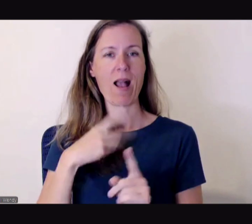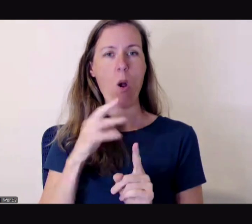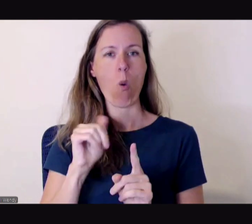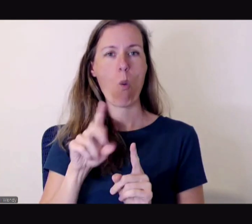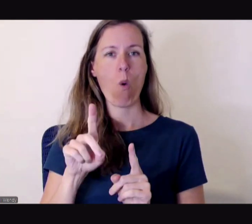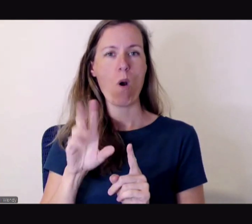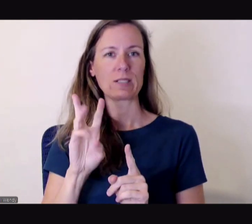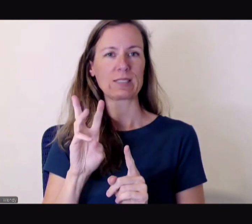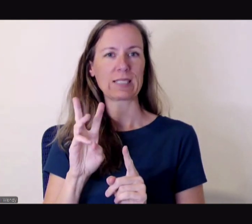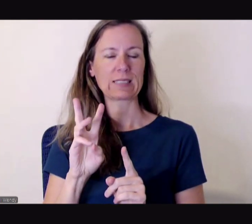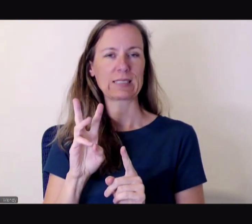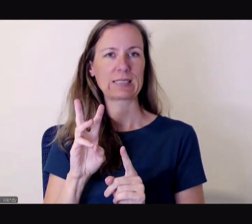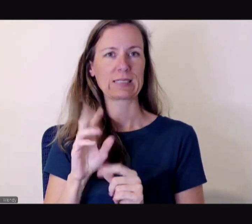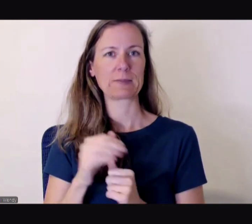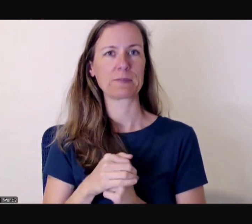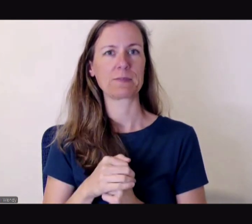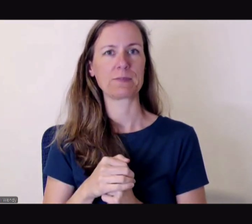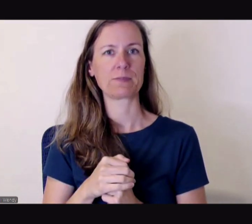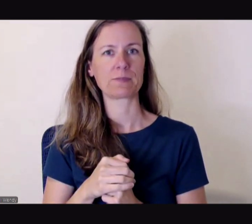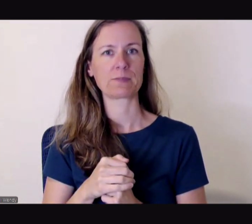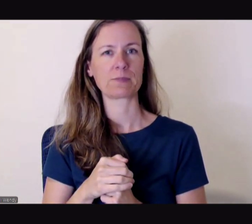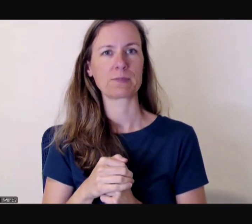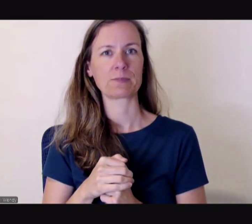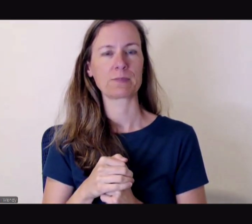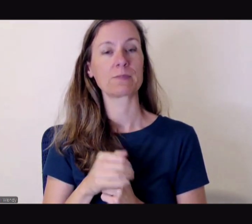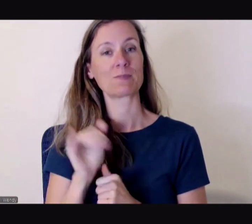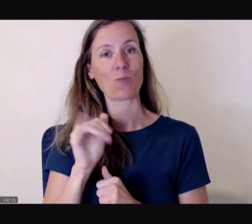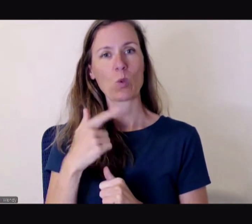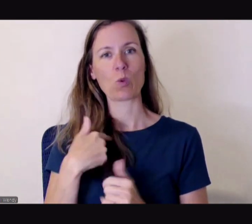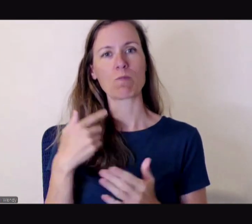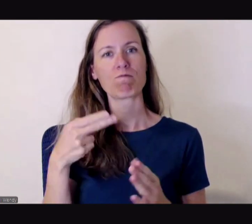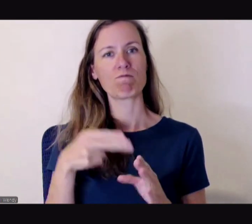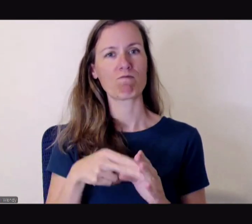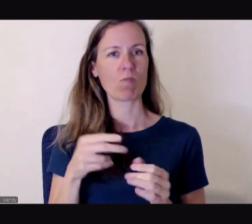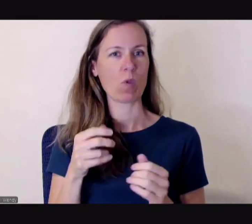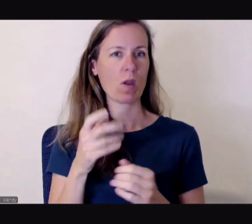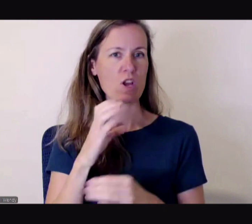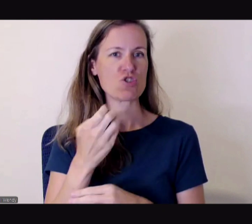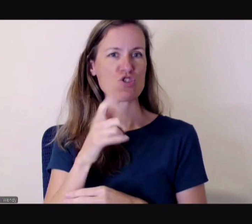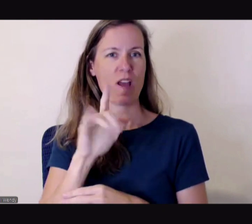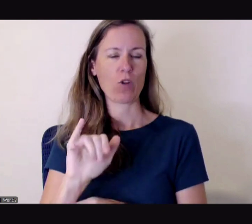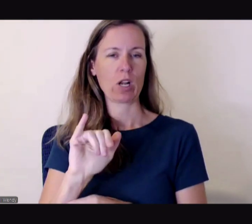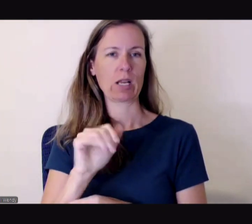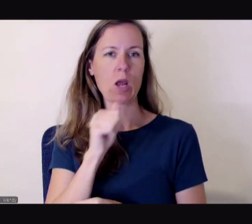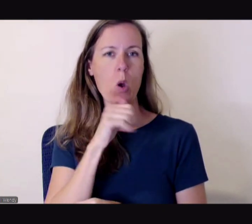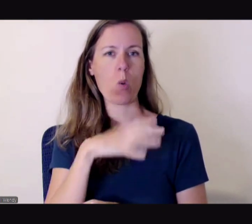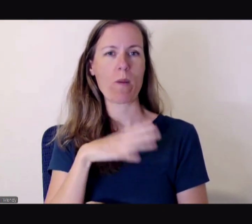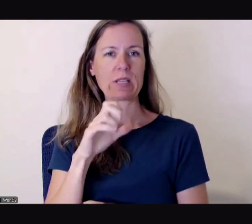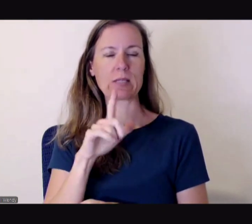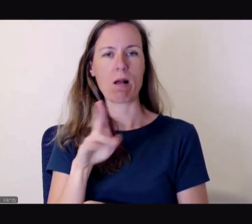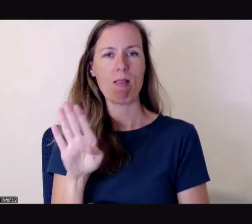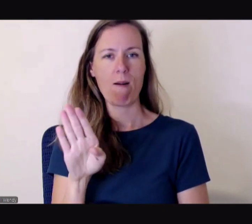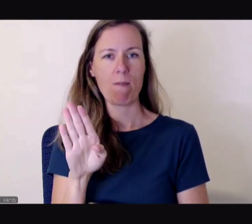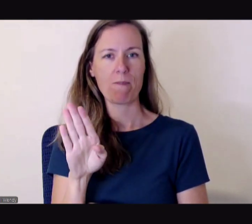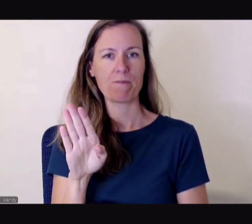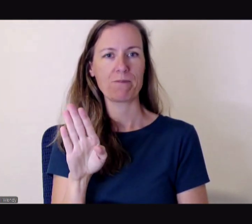and part of the Cheverly Women's Club, as most of you know. Layla